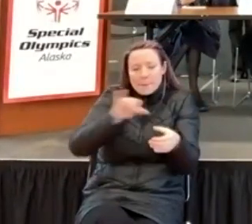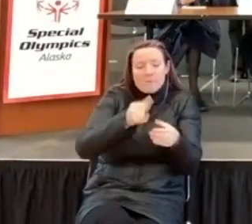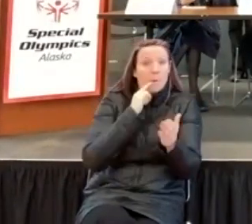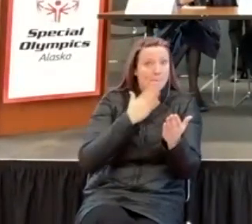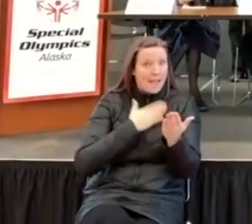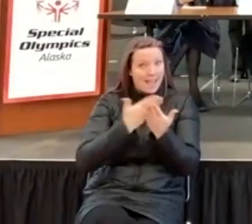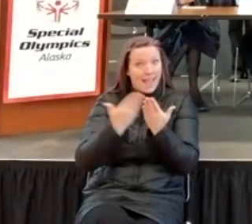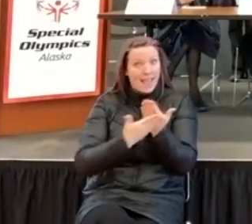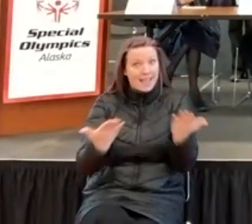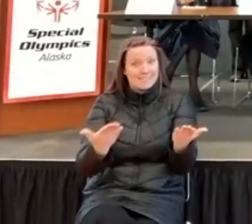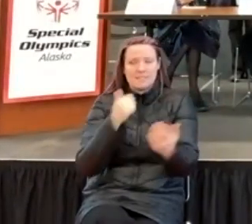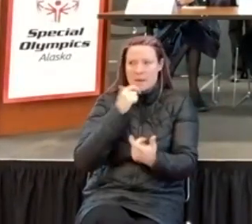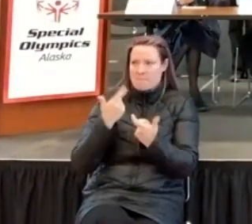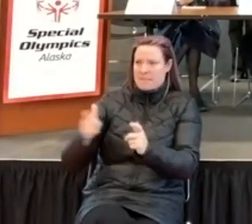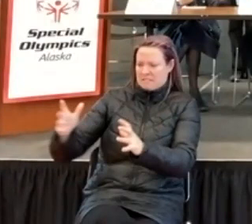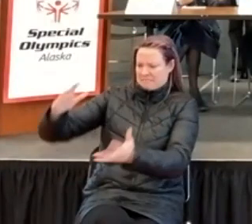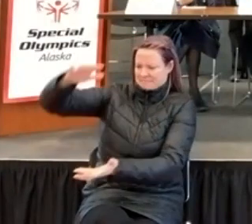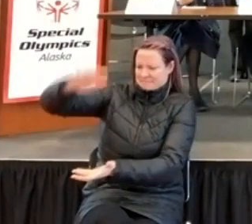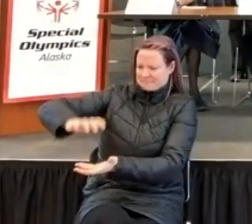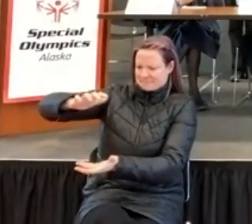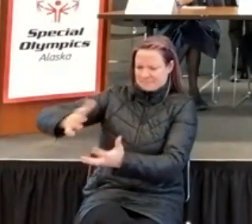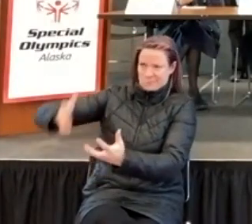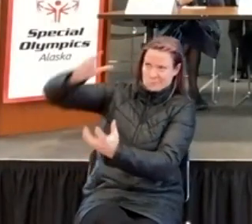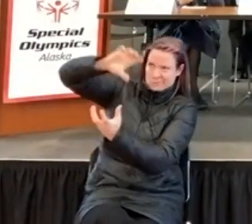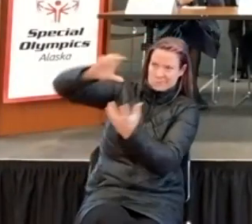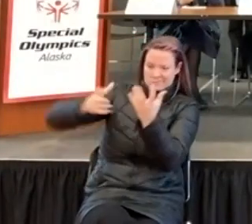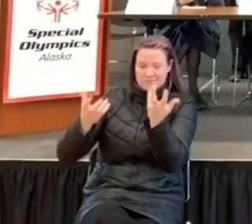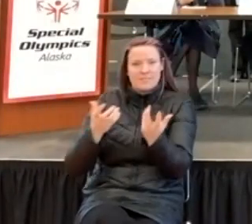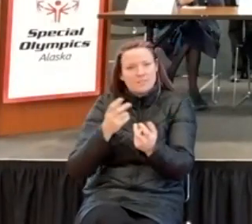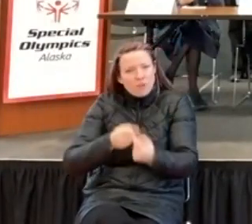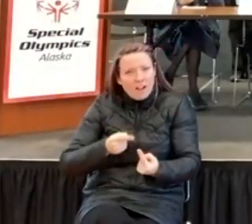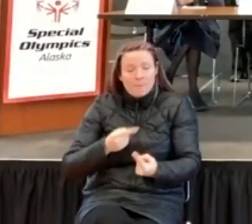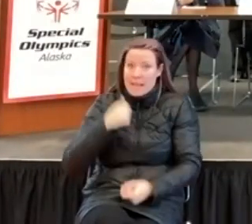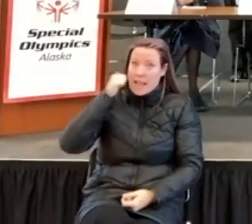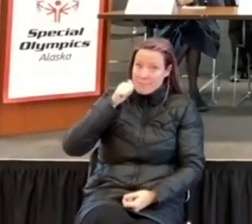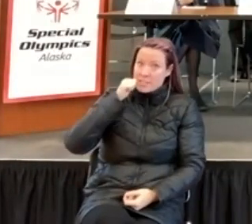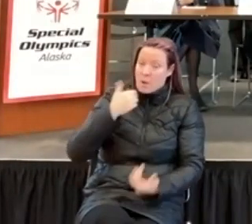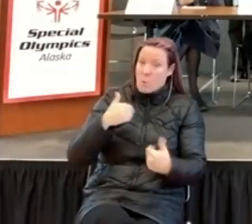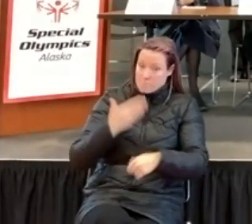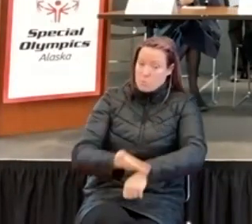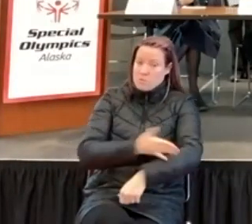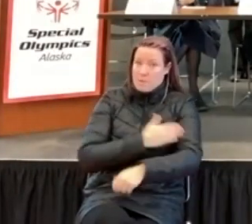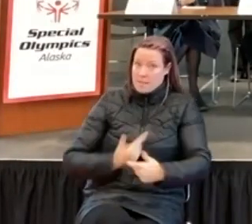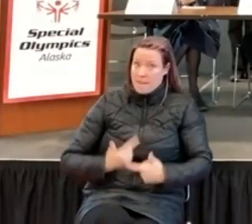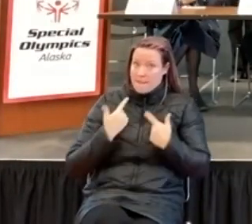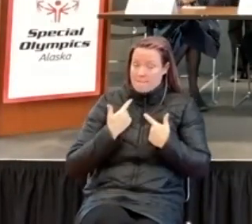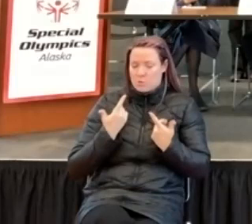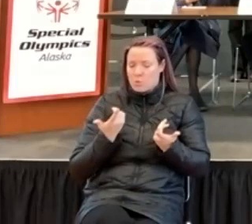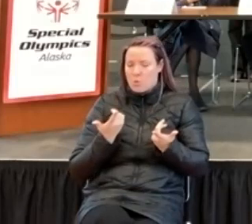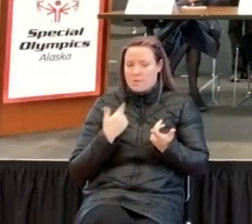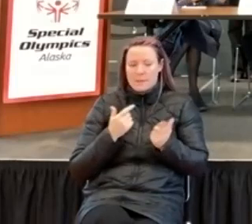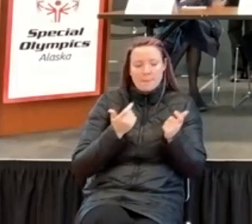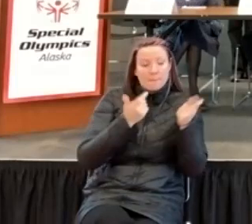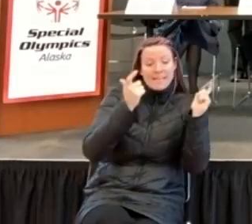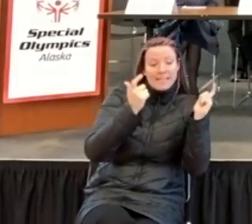hands and not in these big bottles. But on a day-to-day basis, it does make a difference. So you can do big things, you can do